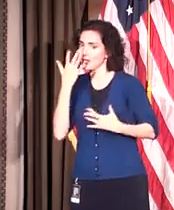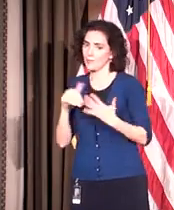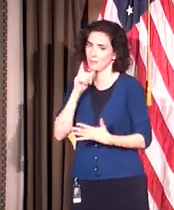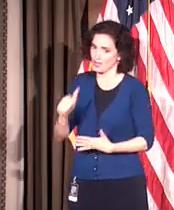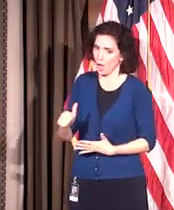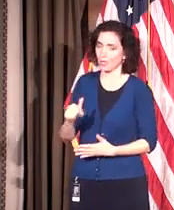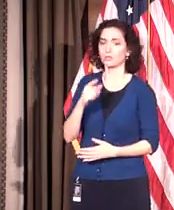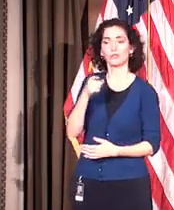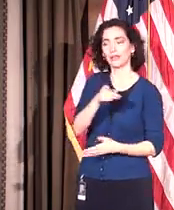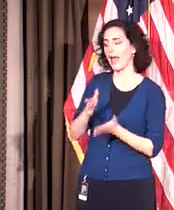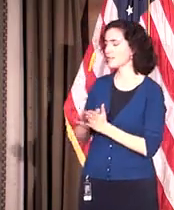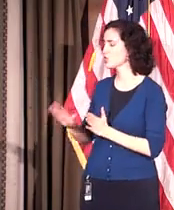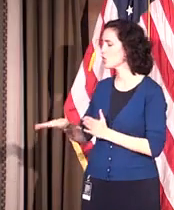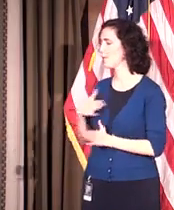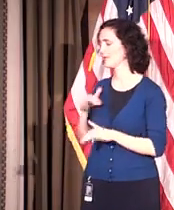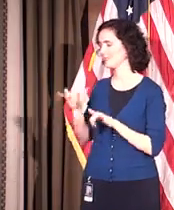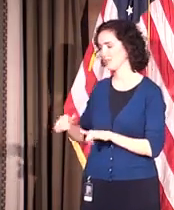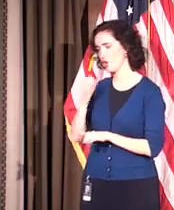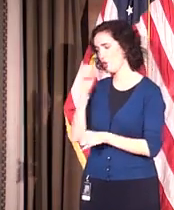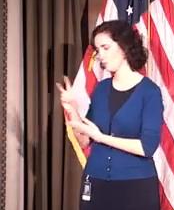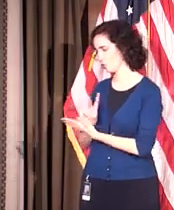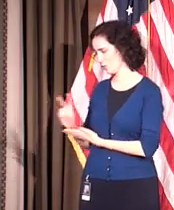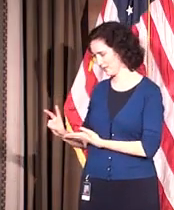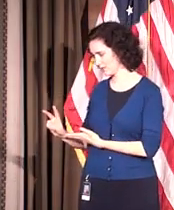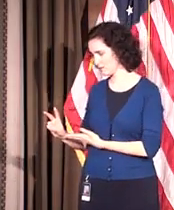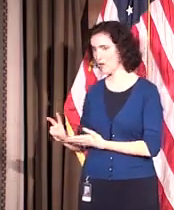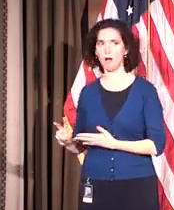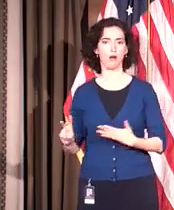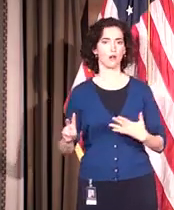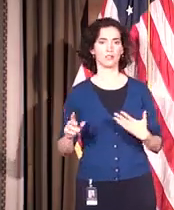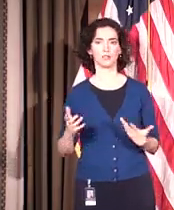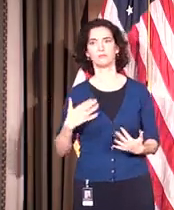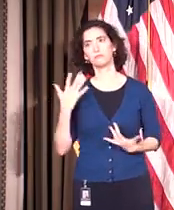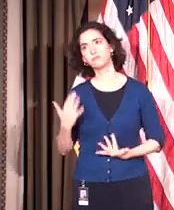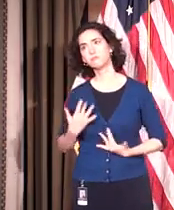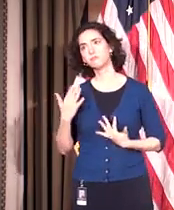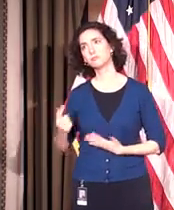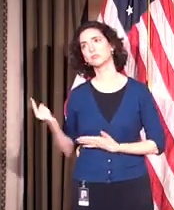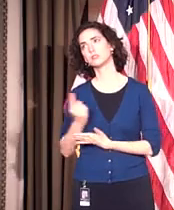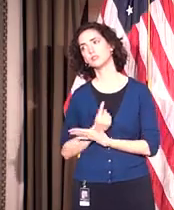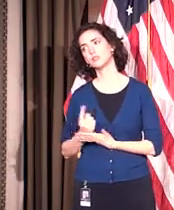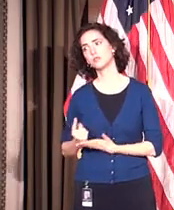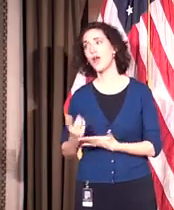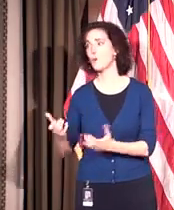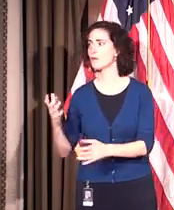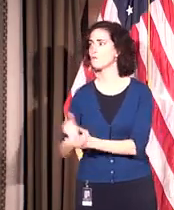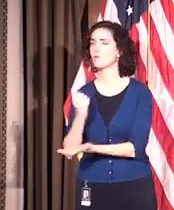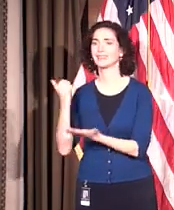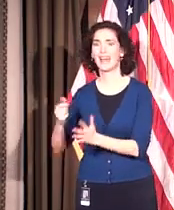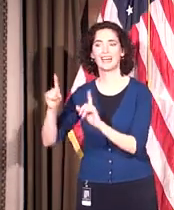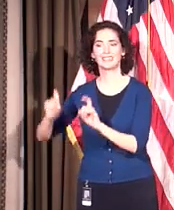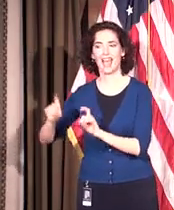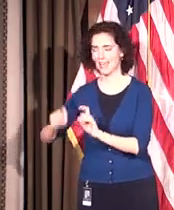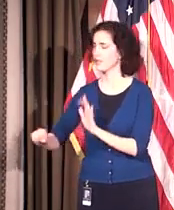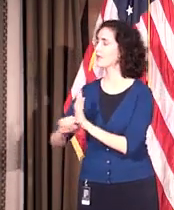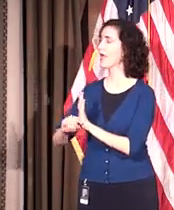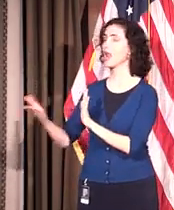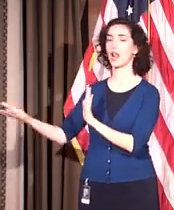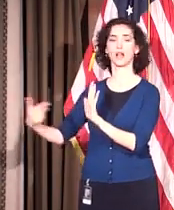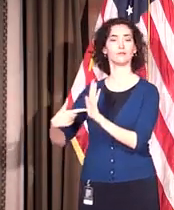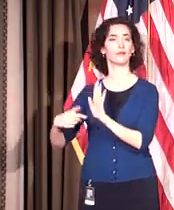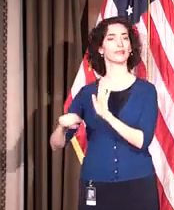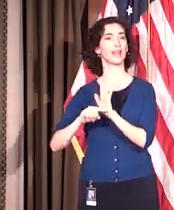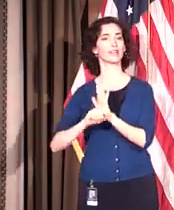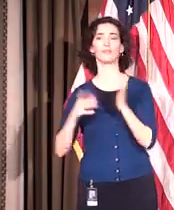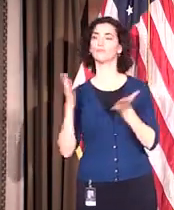lot of people want to be able to get tested in the middle of that 14-day period, hopefully have that test be negative, and then